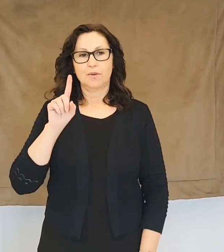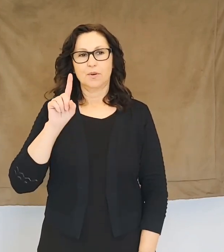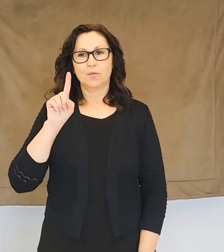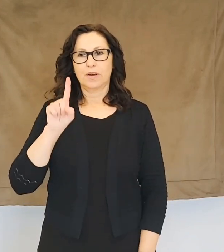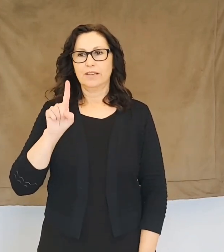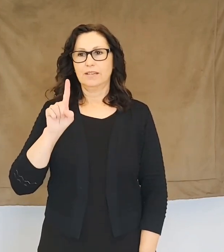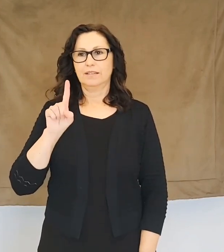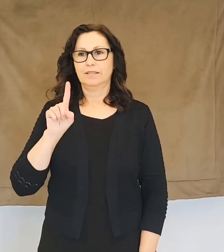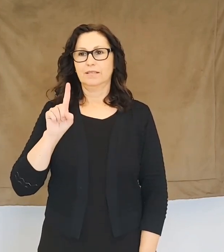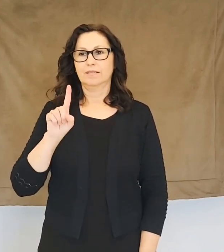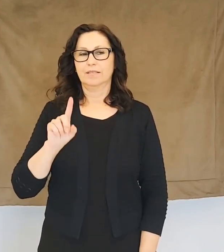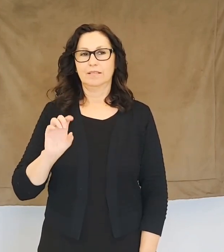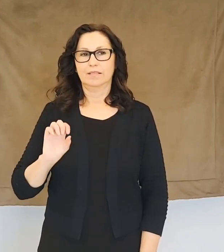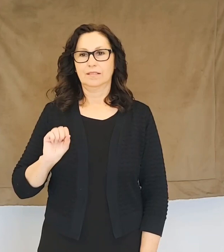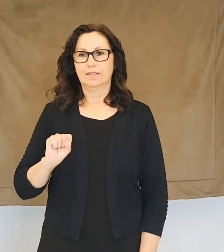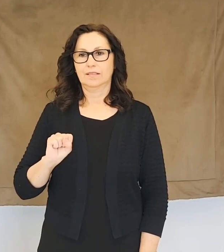Number one.